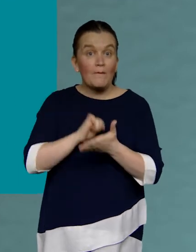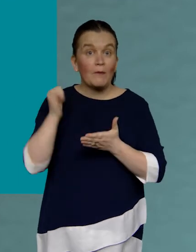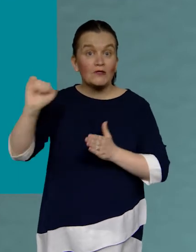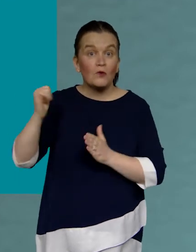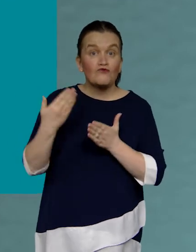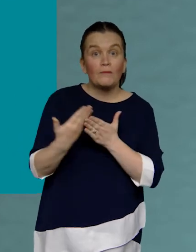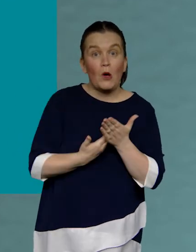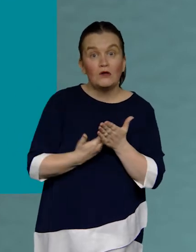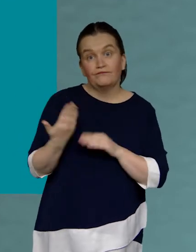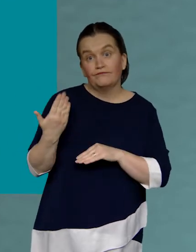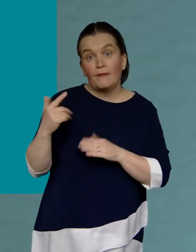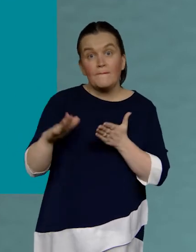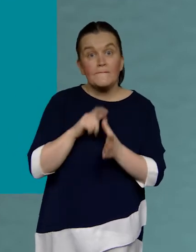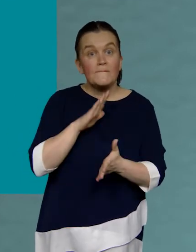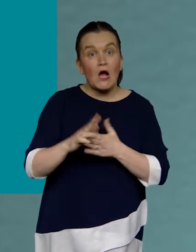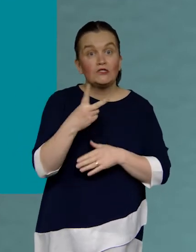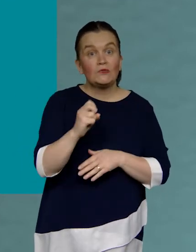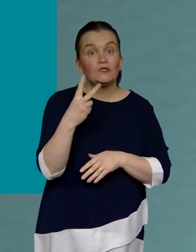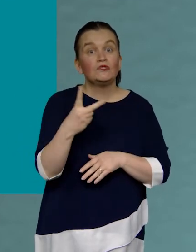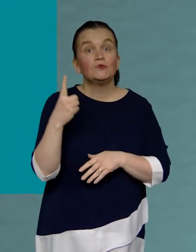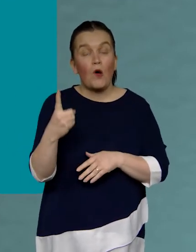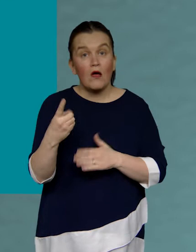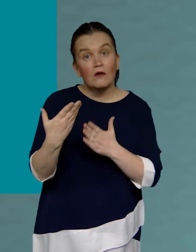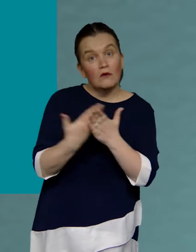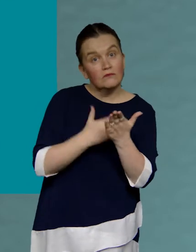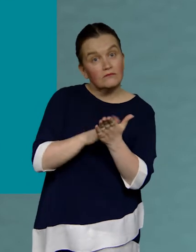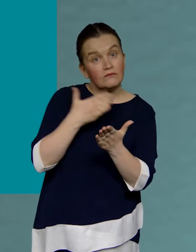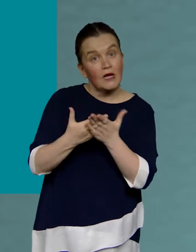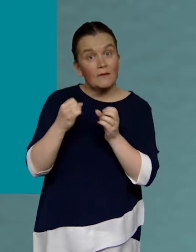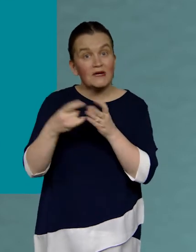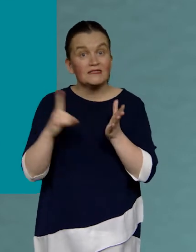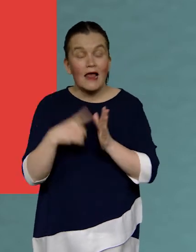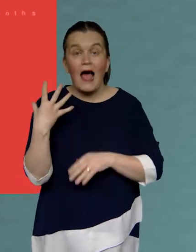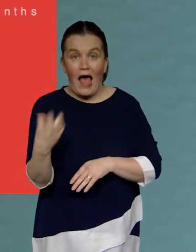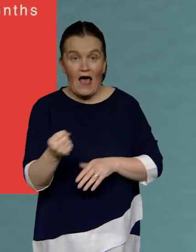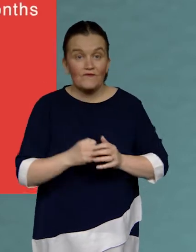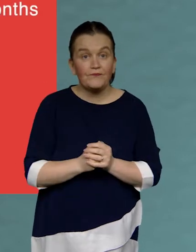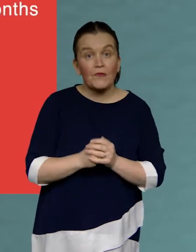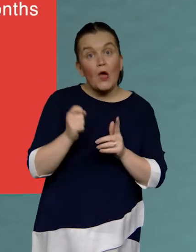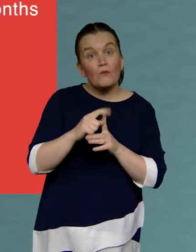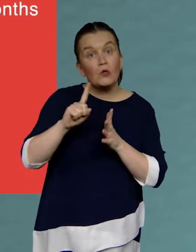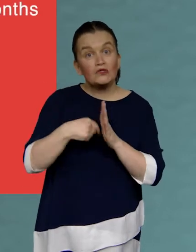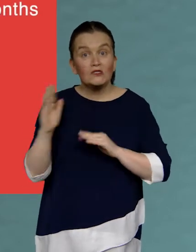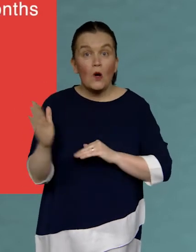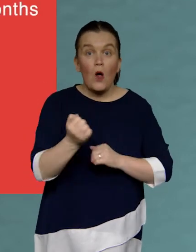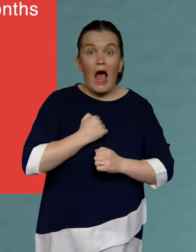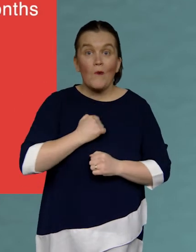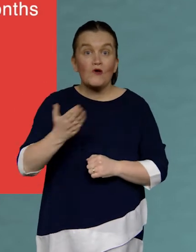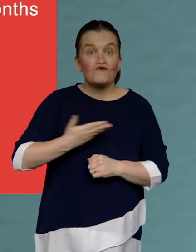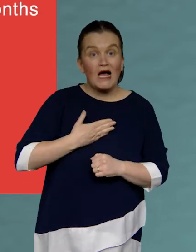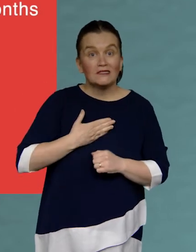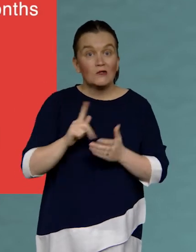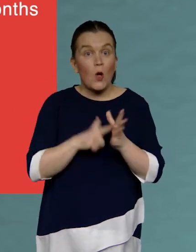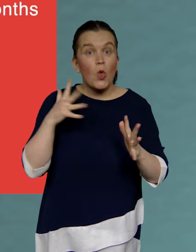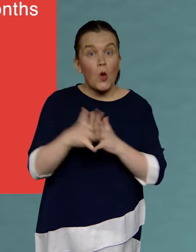report in March 2021. A BSL summary of that is also available. The All Our Rights in Law project heard from